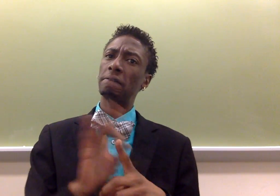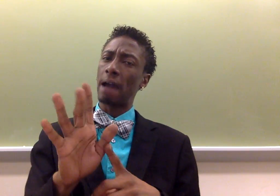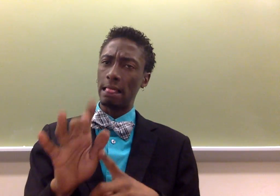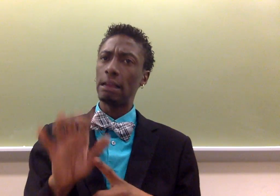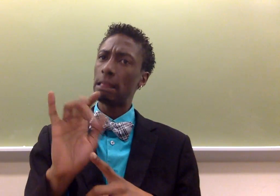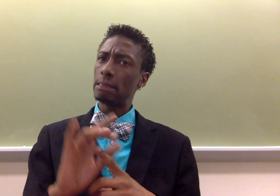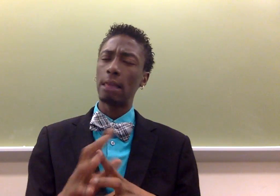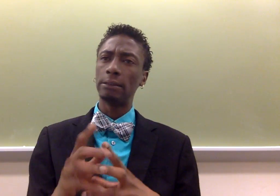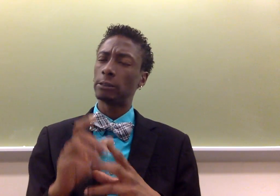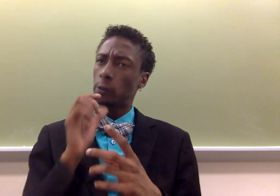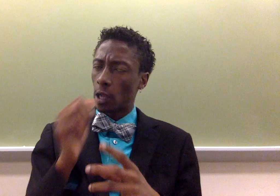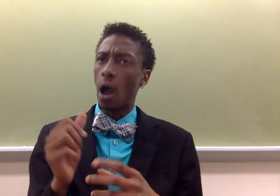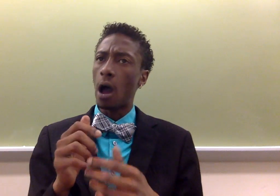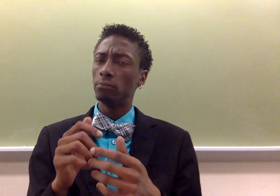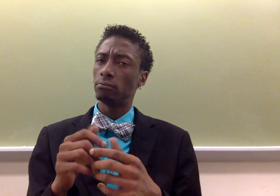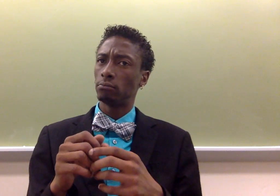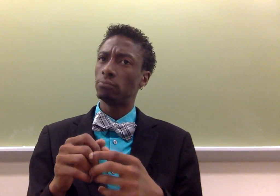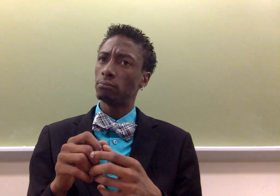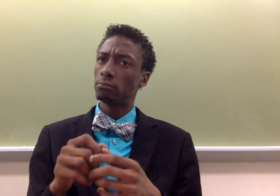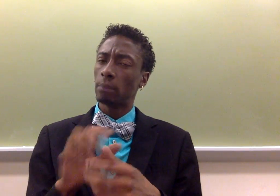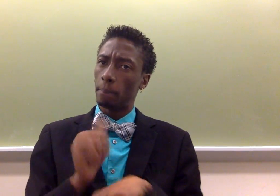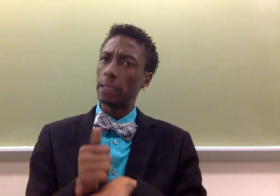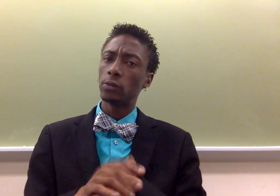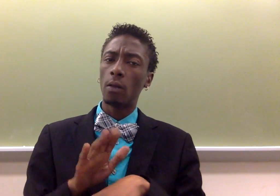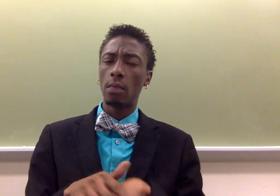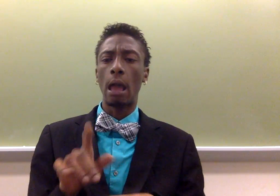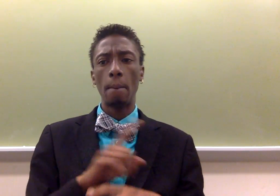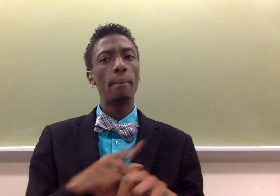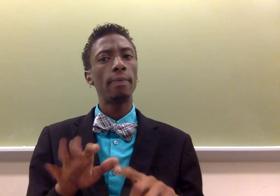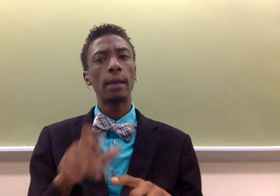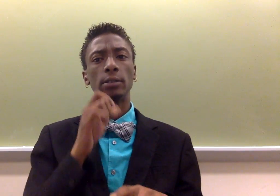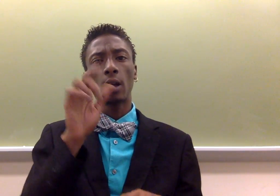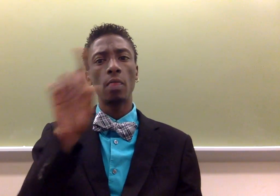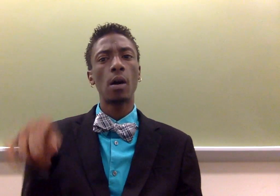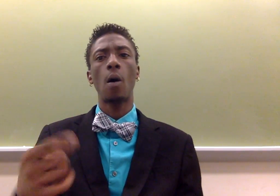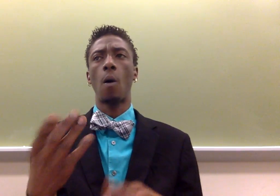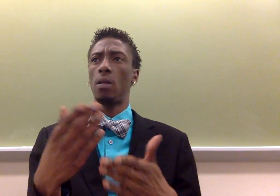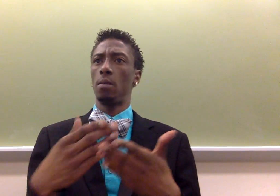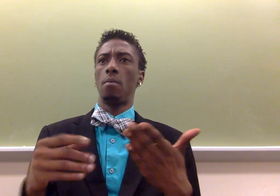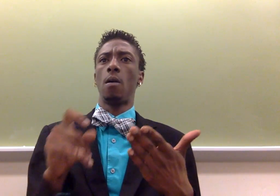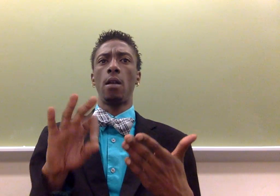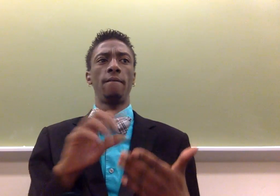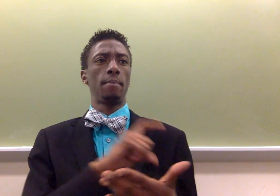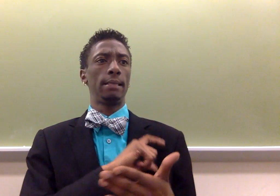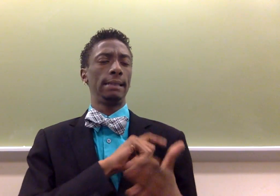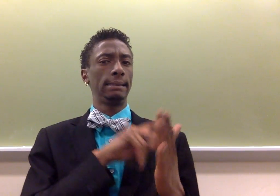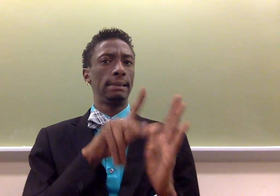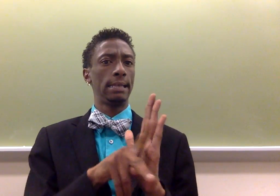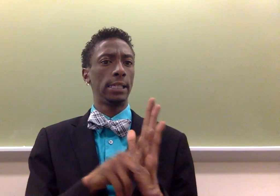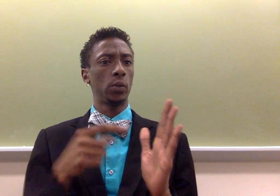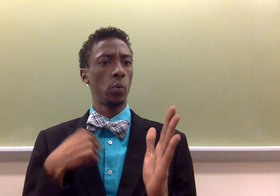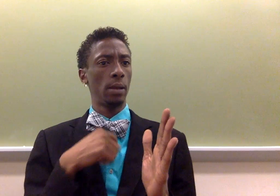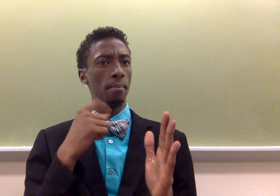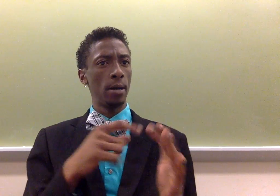but, that's not the only, aspect of police killings that we have to worry about. So, in the same way